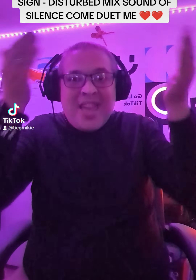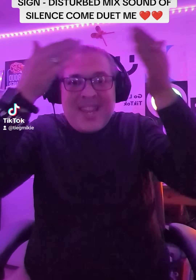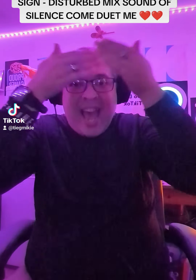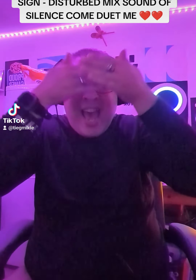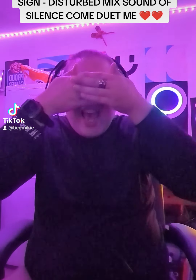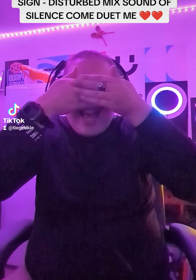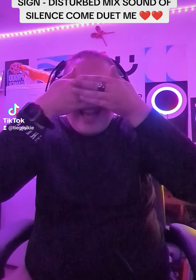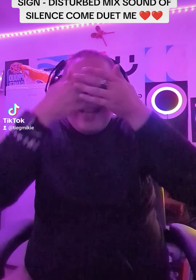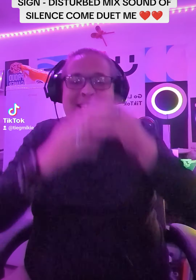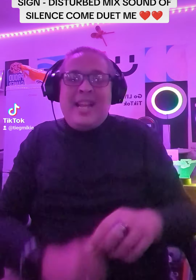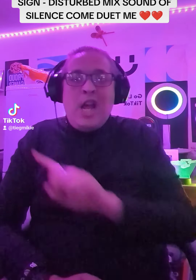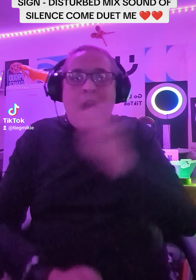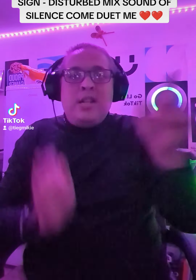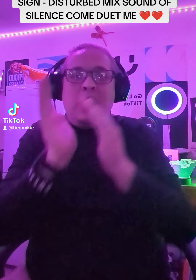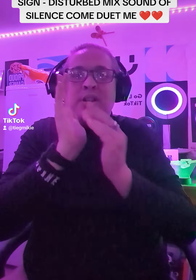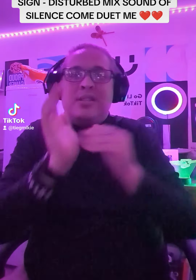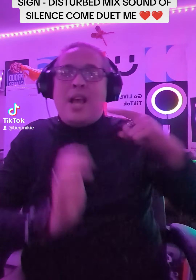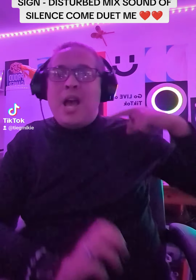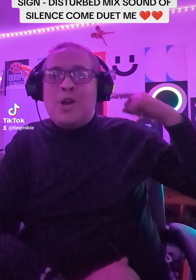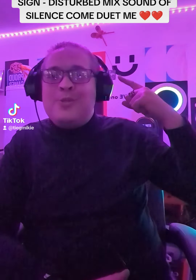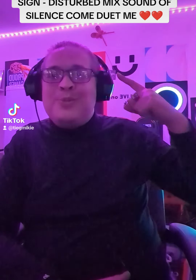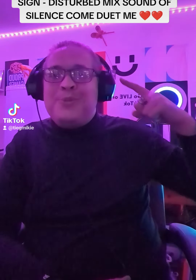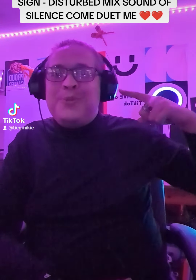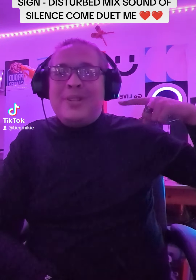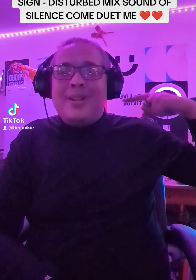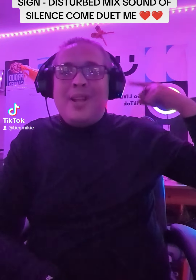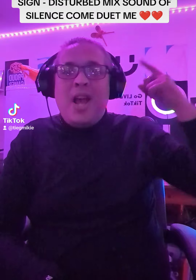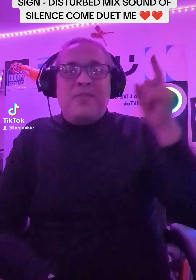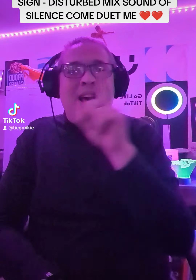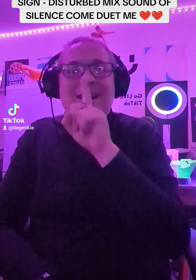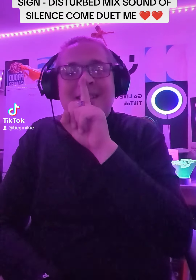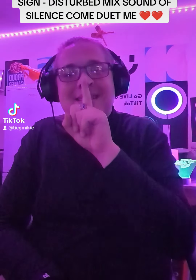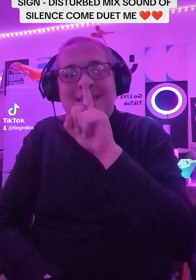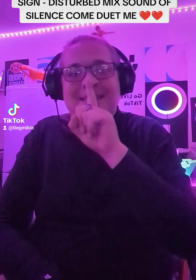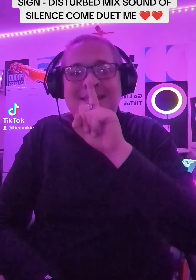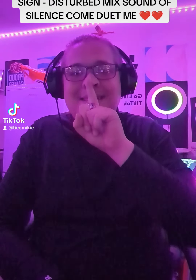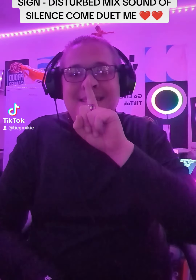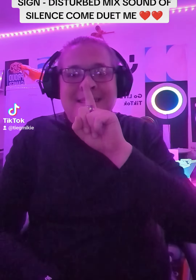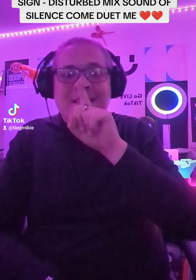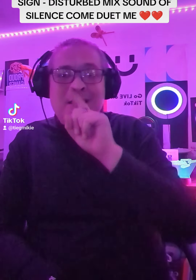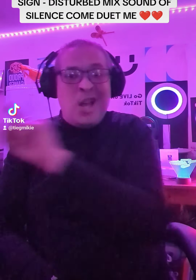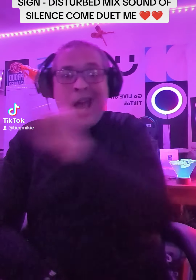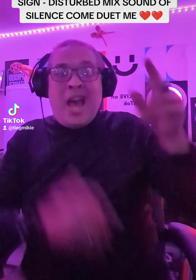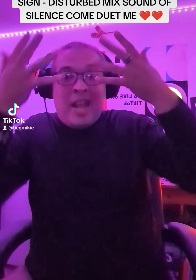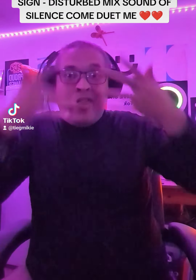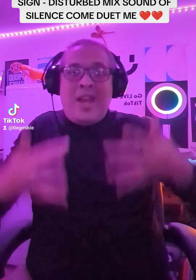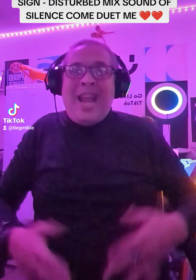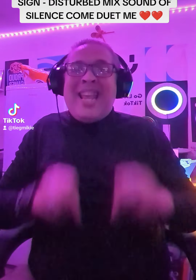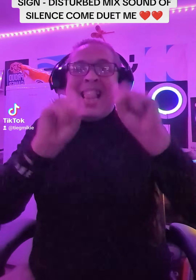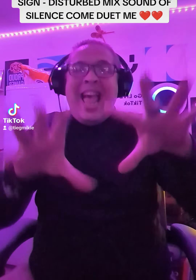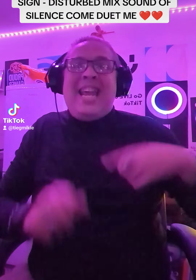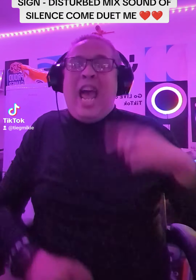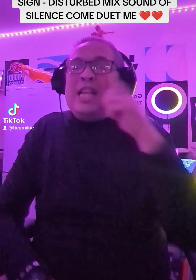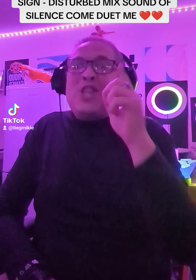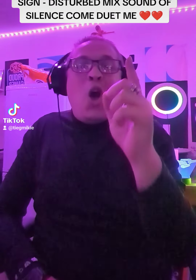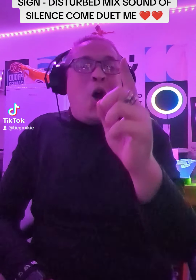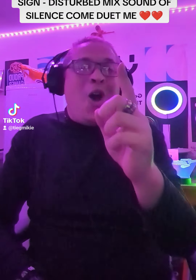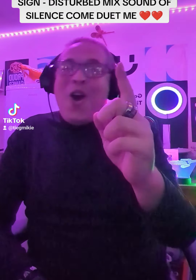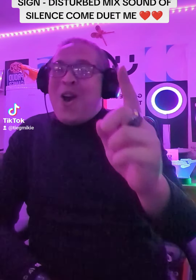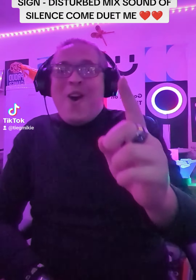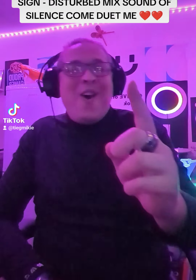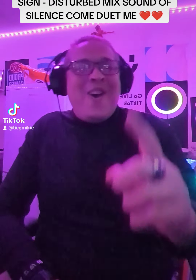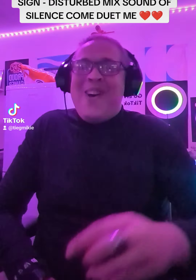the night And touched the sound of silence And in the naked light I